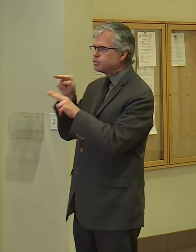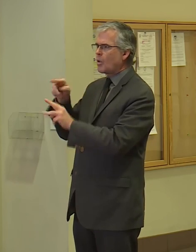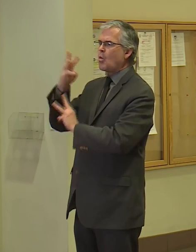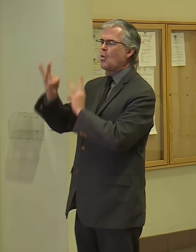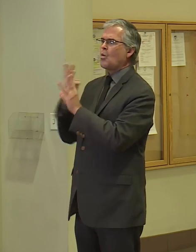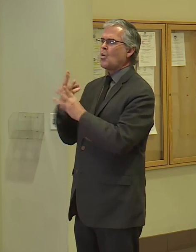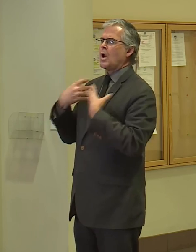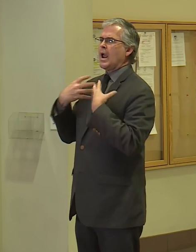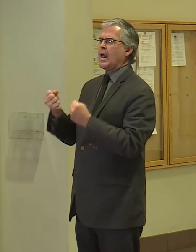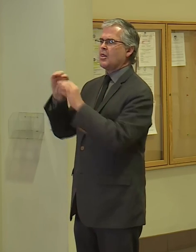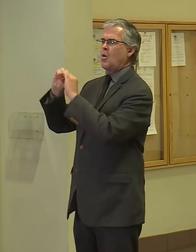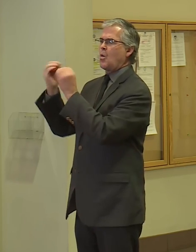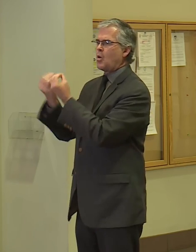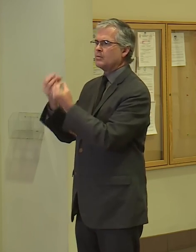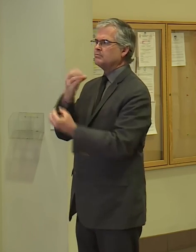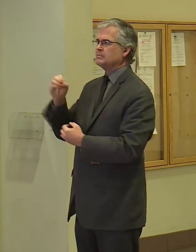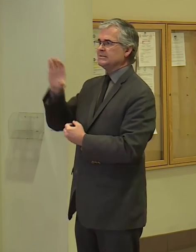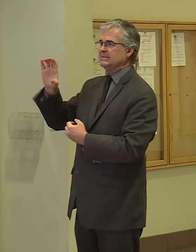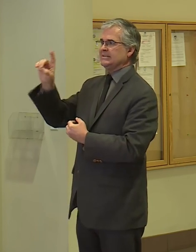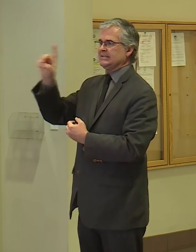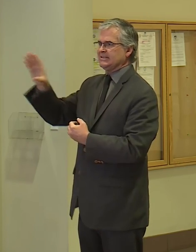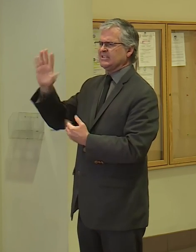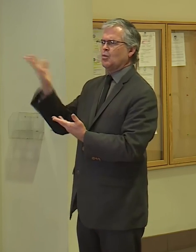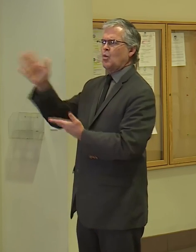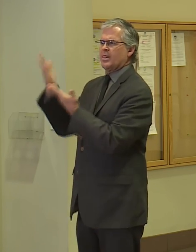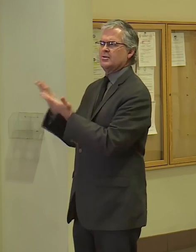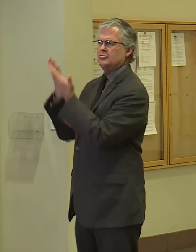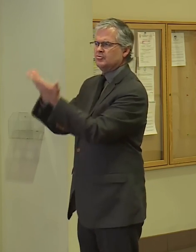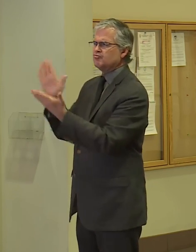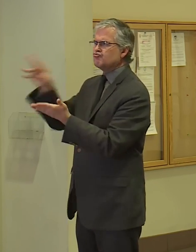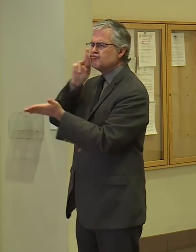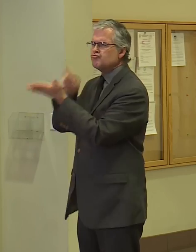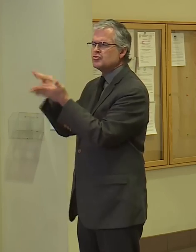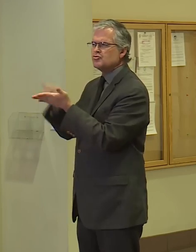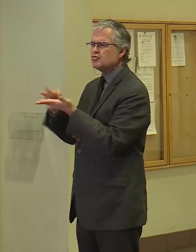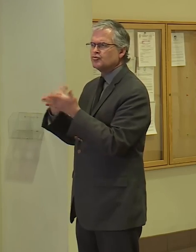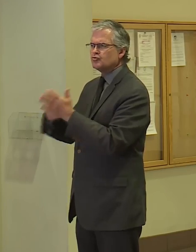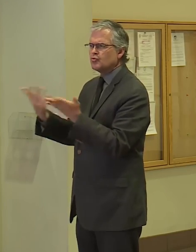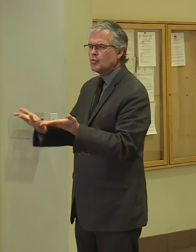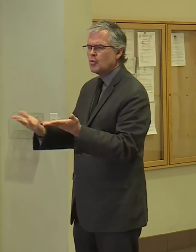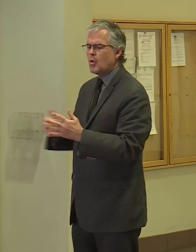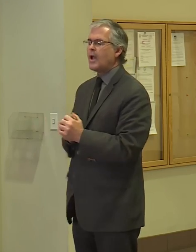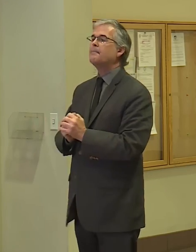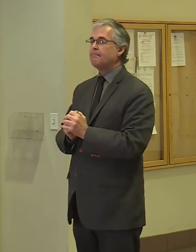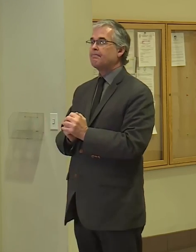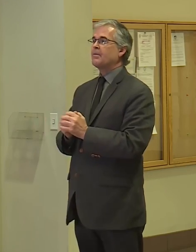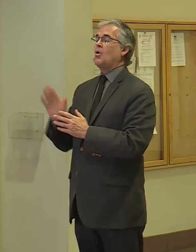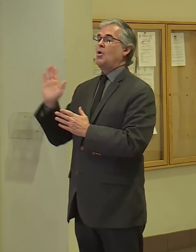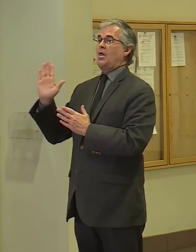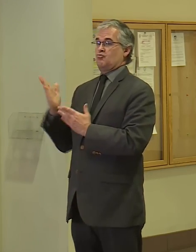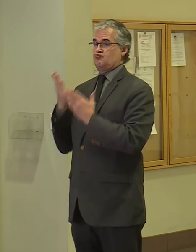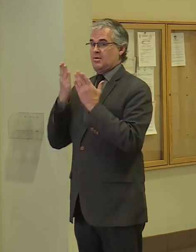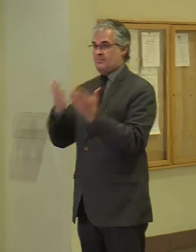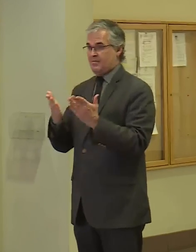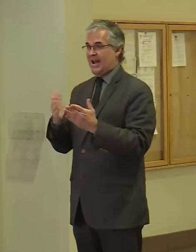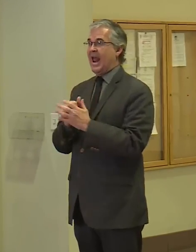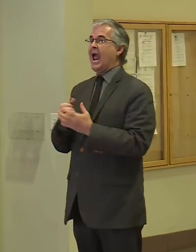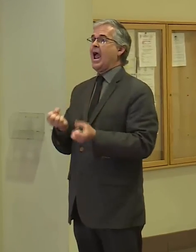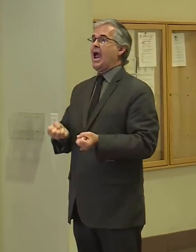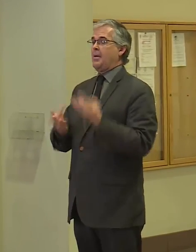guidelines and research the World Health Organization has stated that the number of secondary infections generated